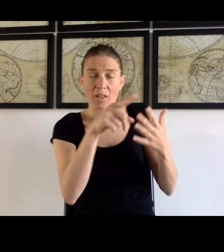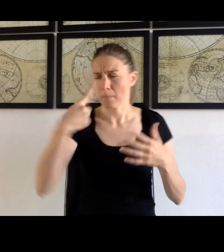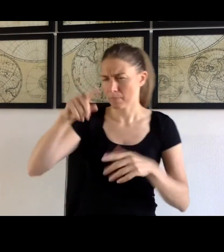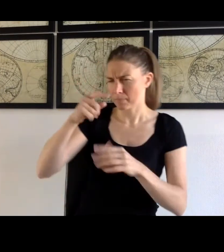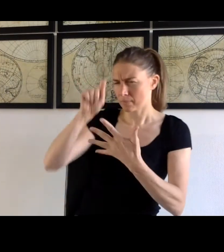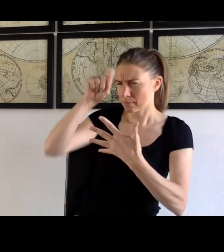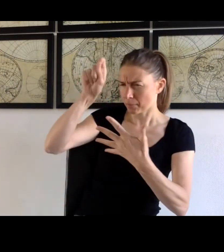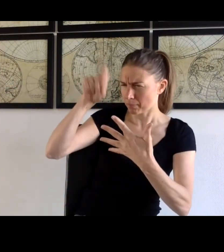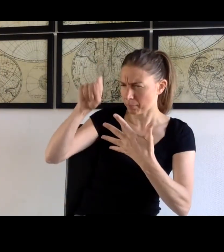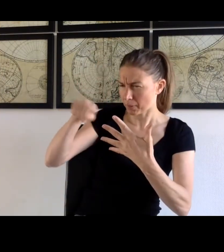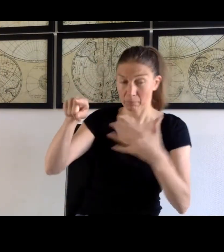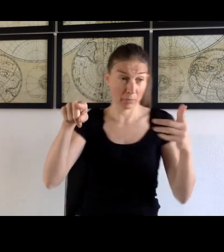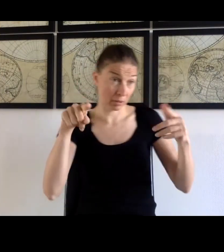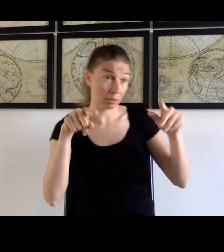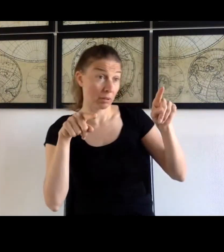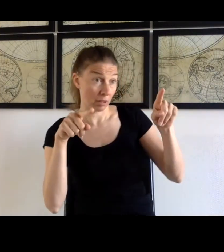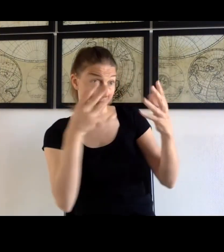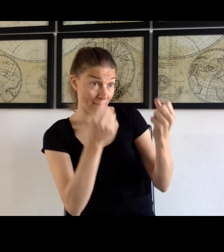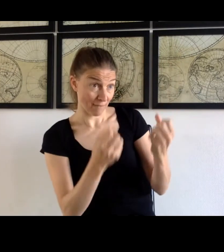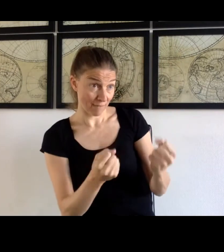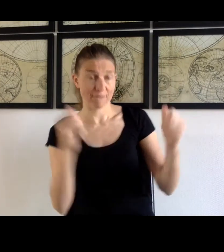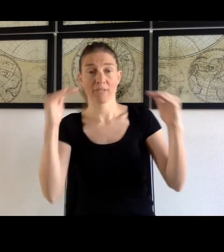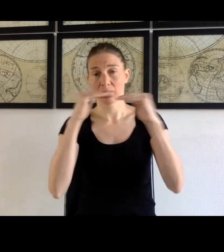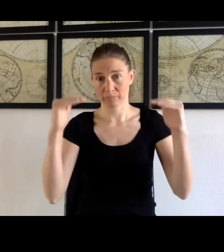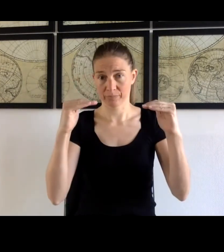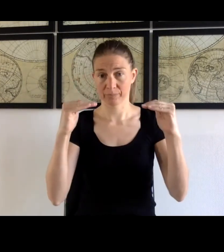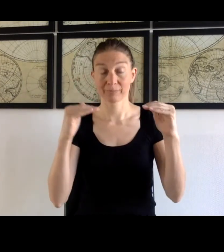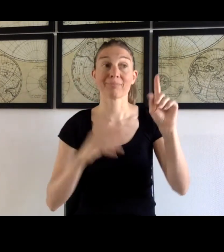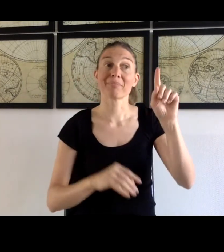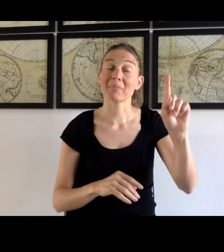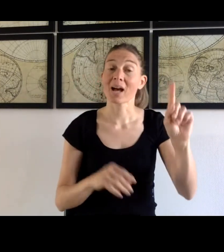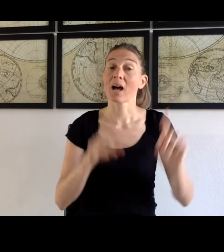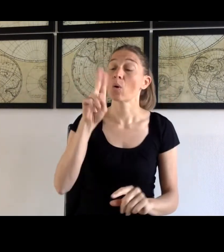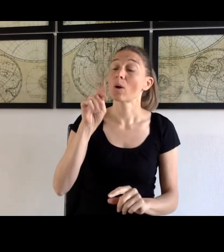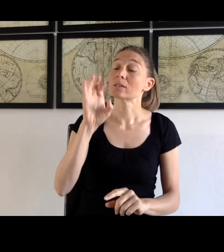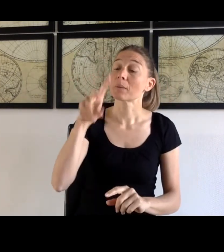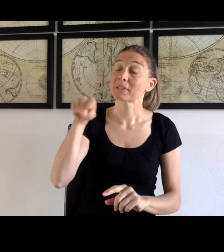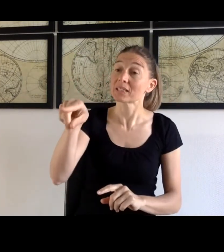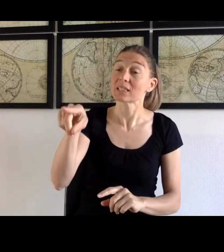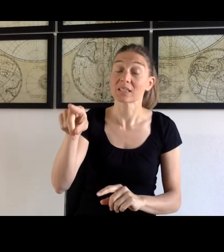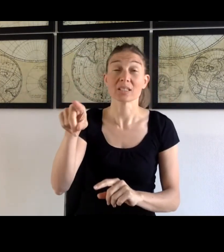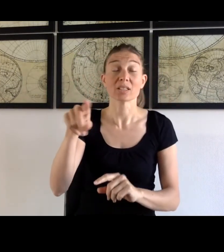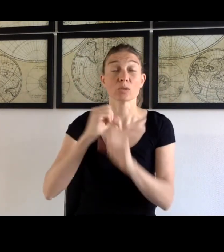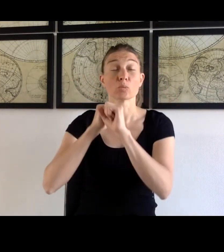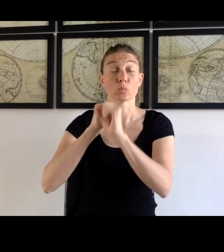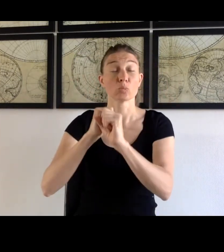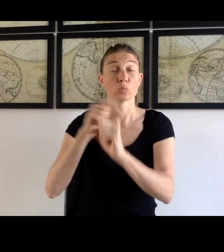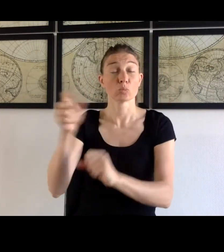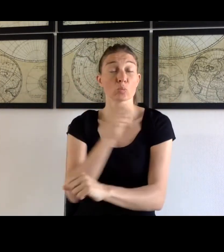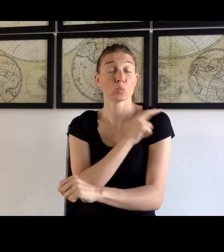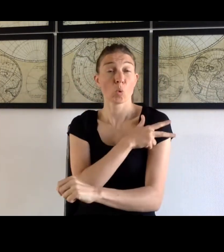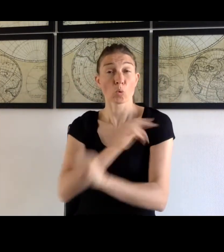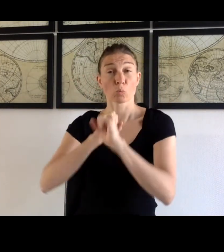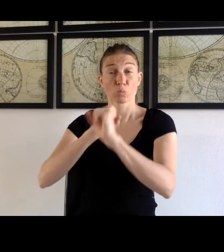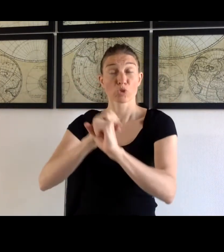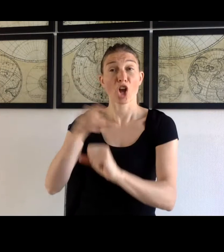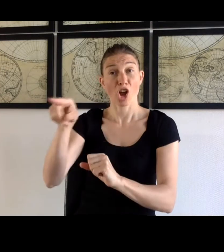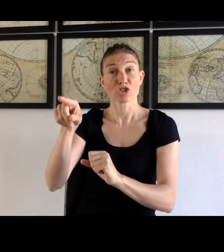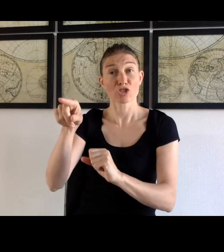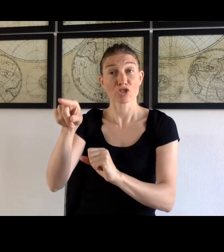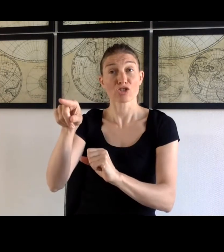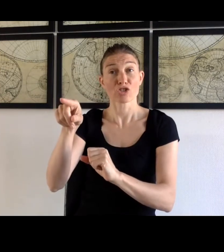to be in line and to make sure that social protection is achieved or is enjoyed by persons